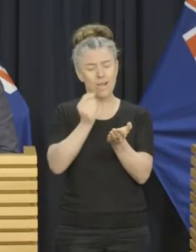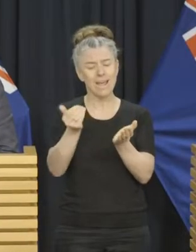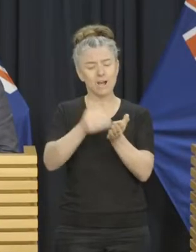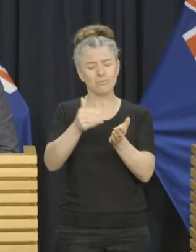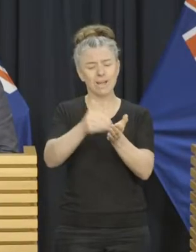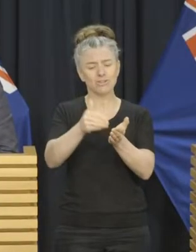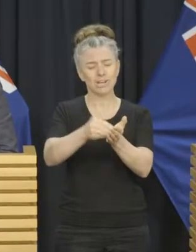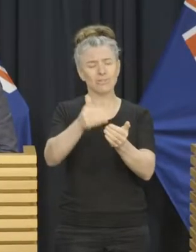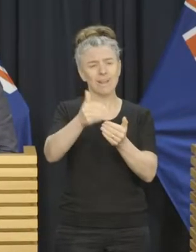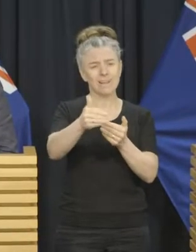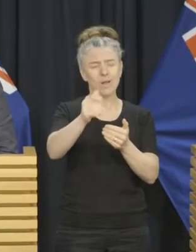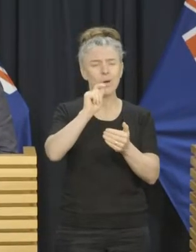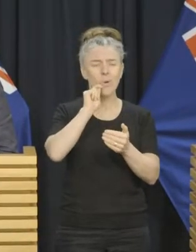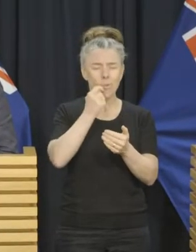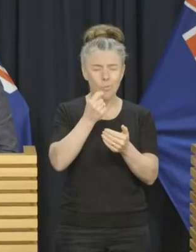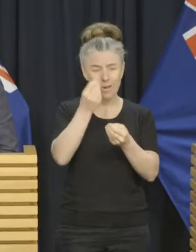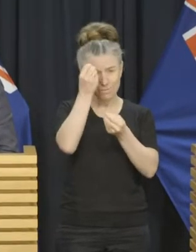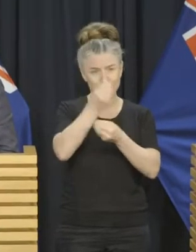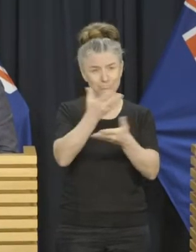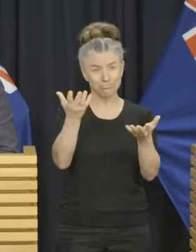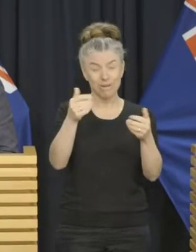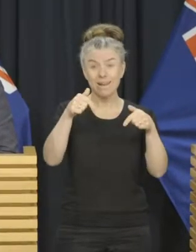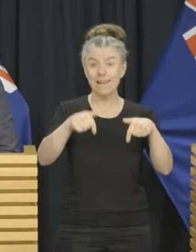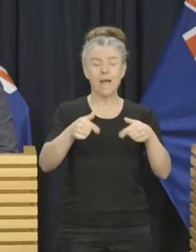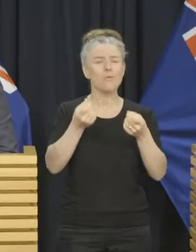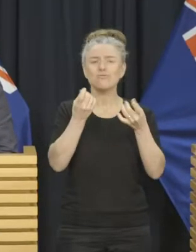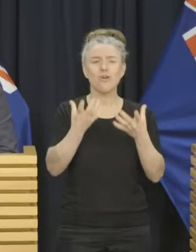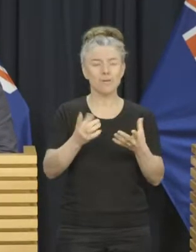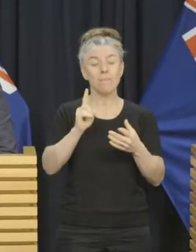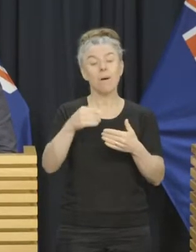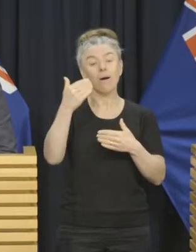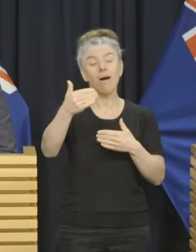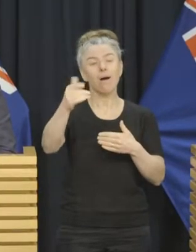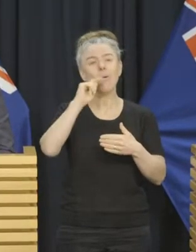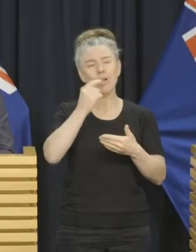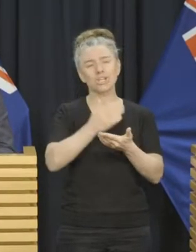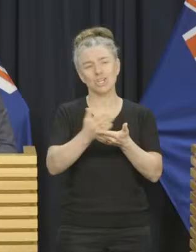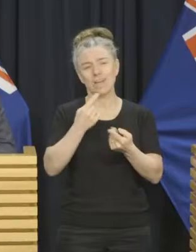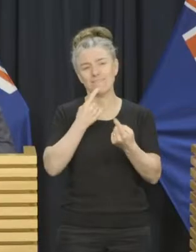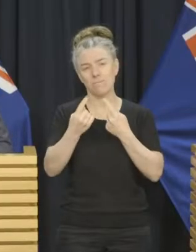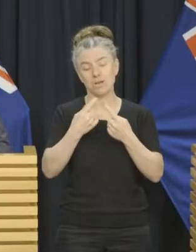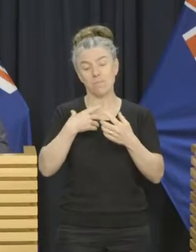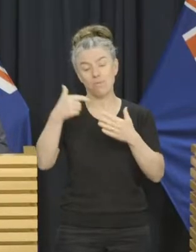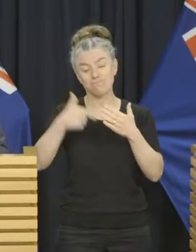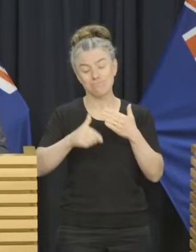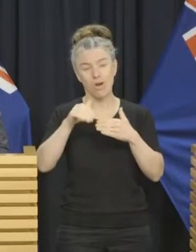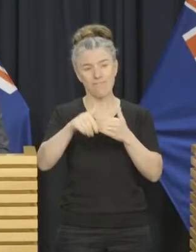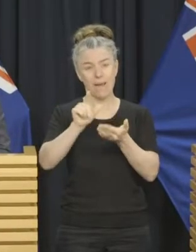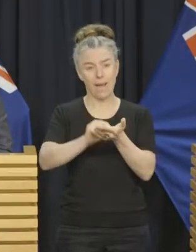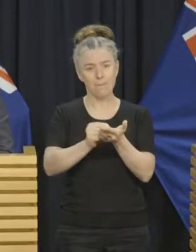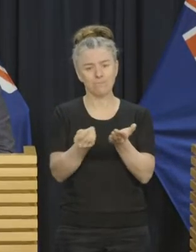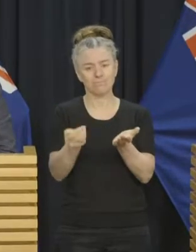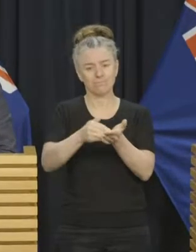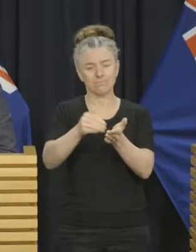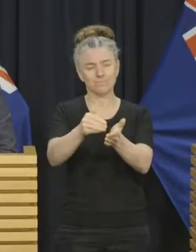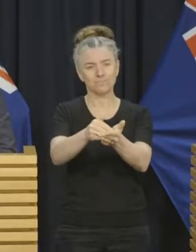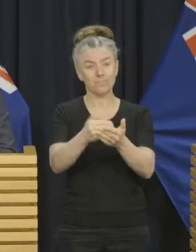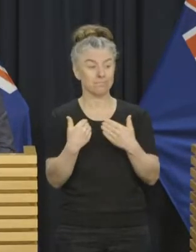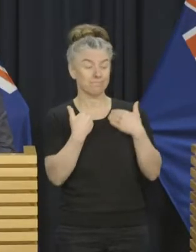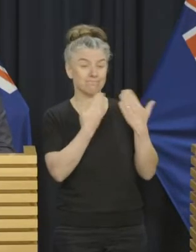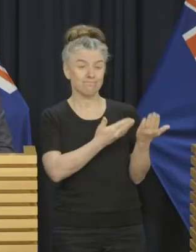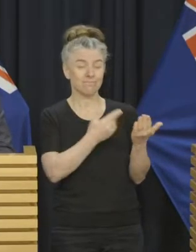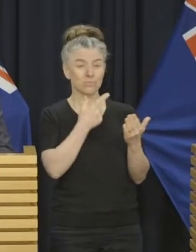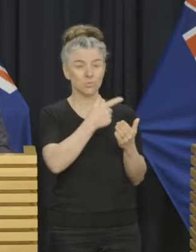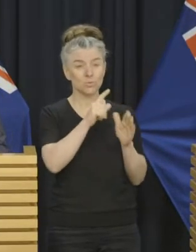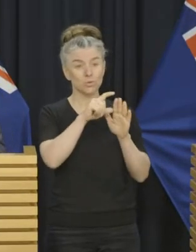some questions on those, although we're not in a position to make further announcements on that today. But I'll hand over now for the regular update